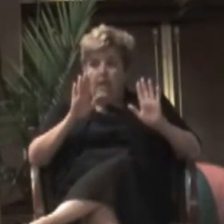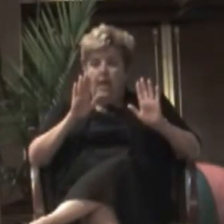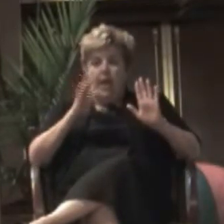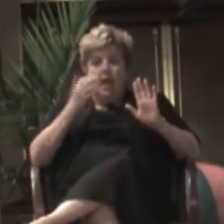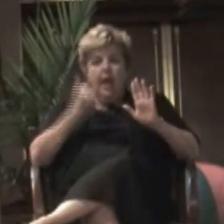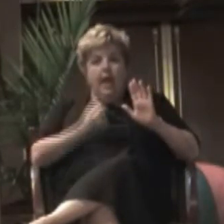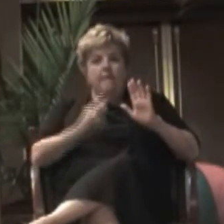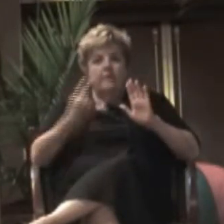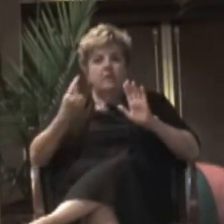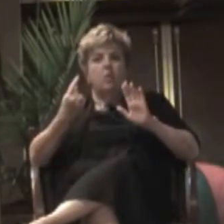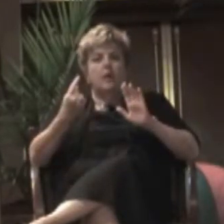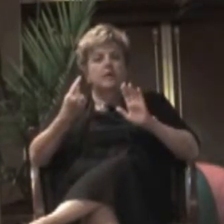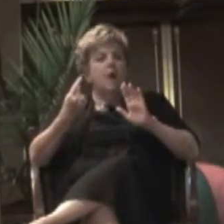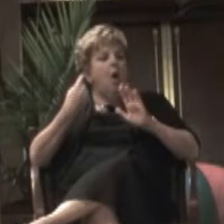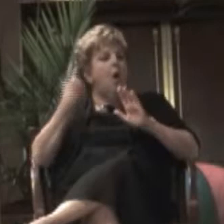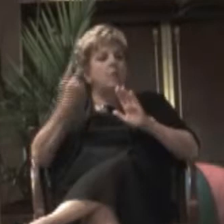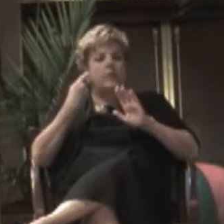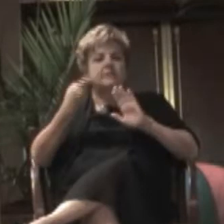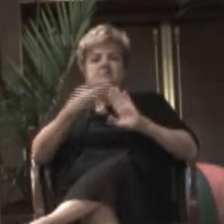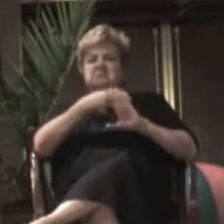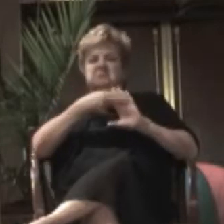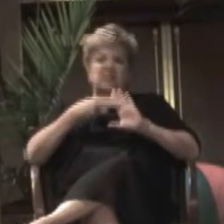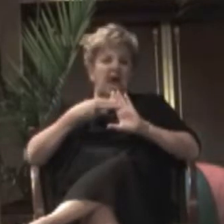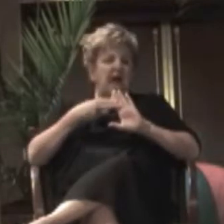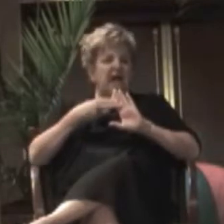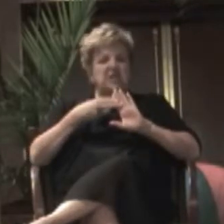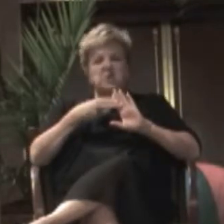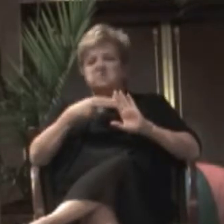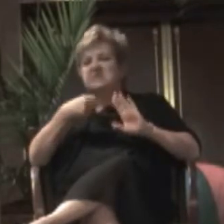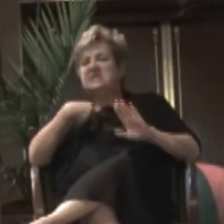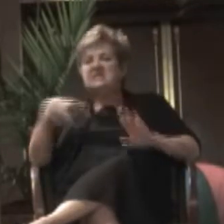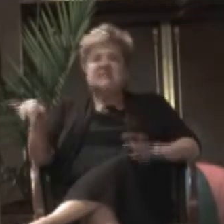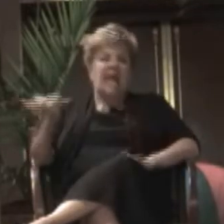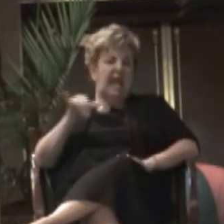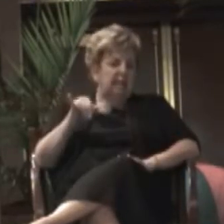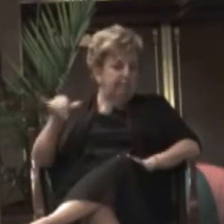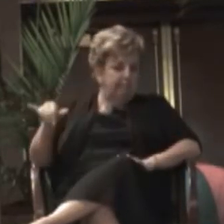same diagnosis. Same one. Only diagnosis I ever had, other than ugly, is